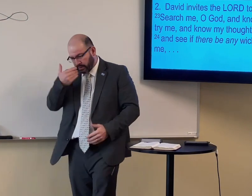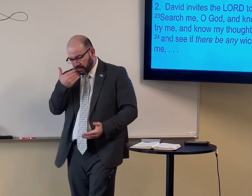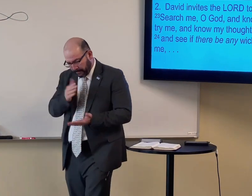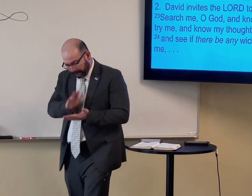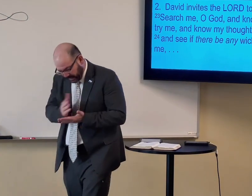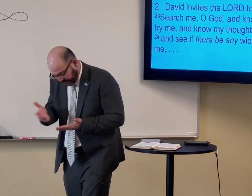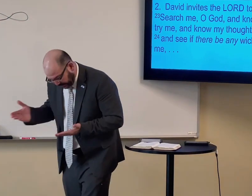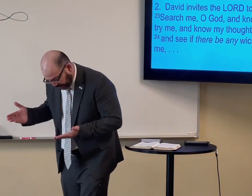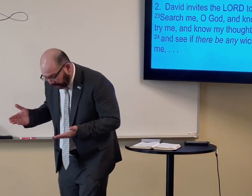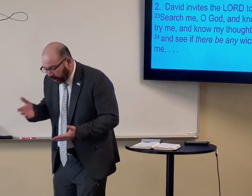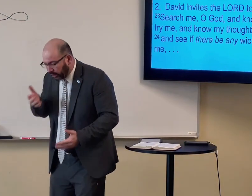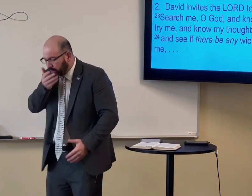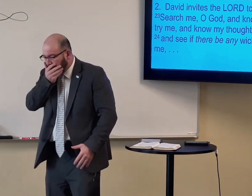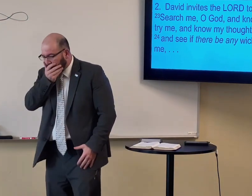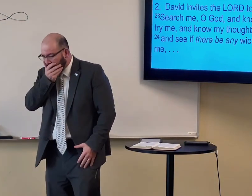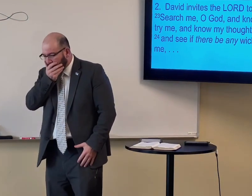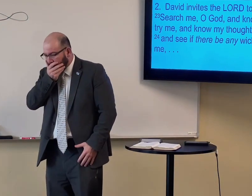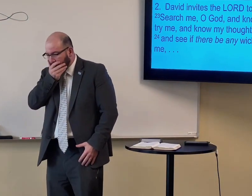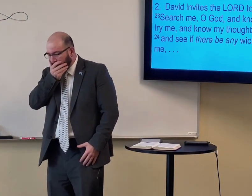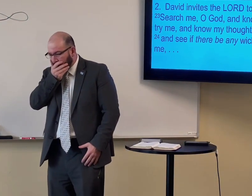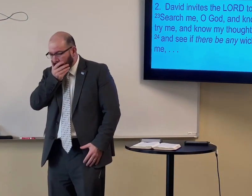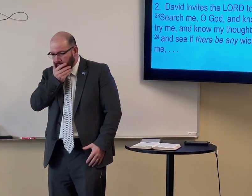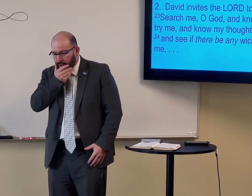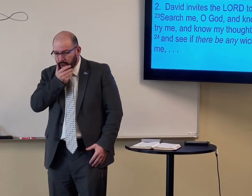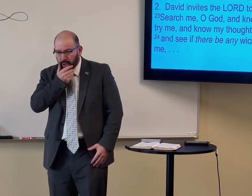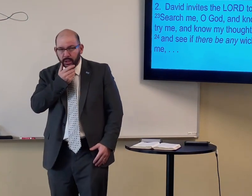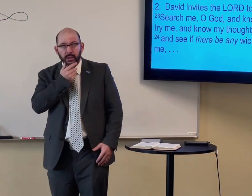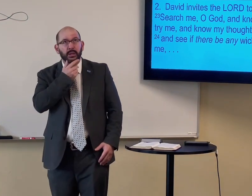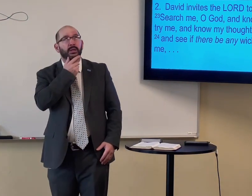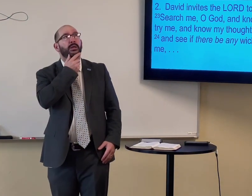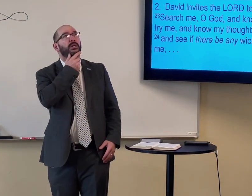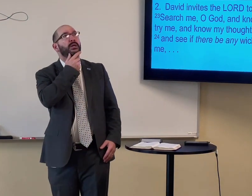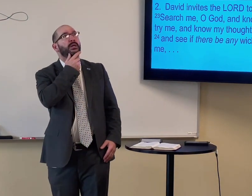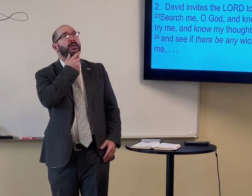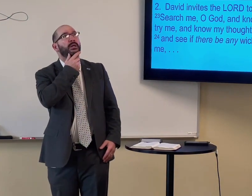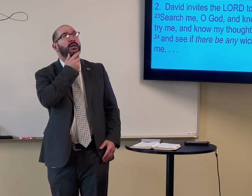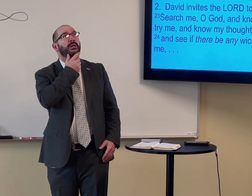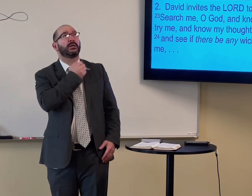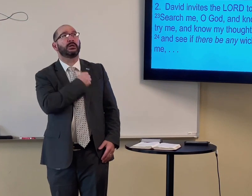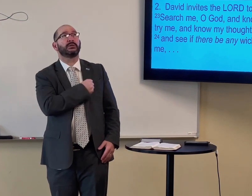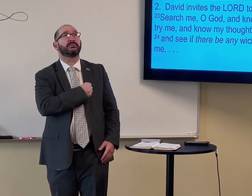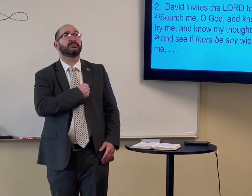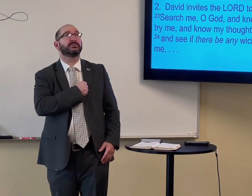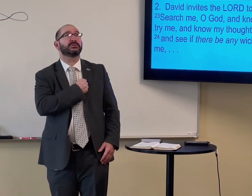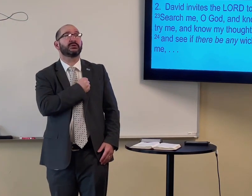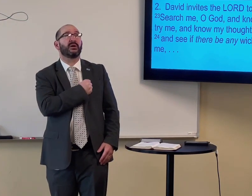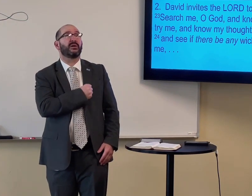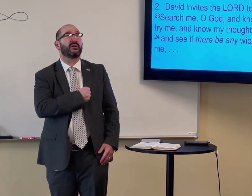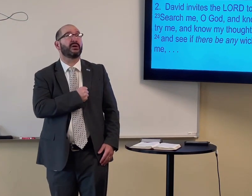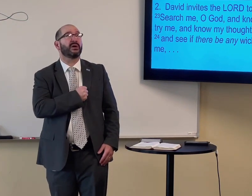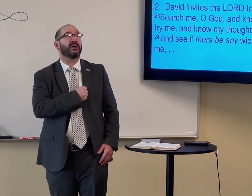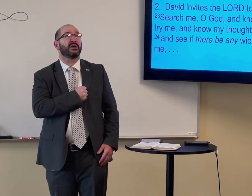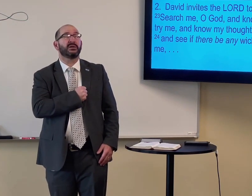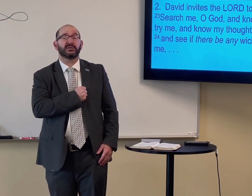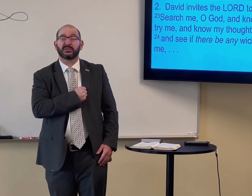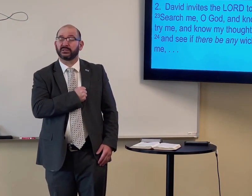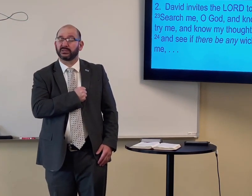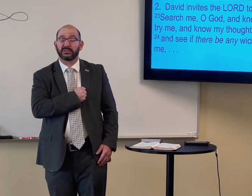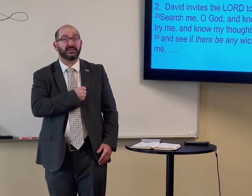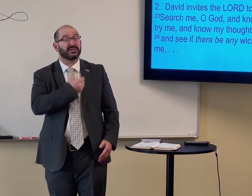them. If you have a bad thought, say, hey, God, yeah, I'm sorry about this. I was